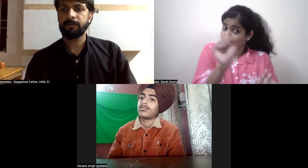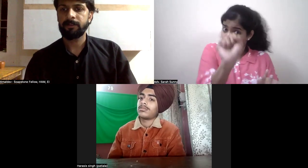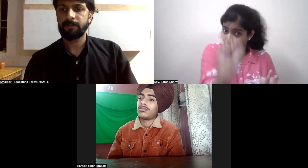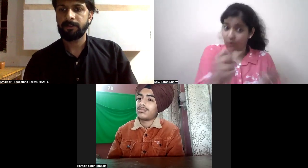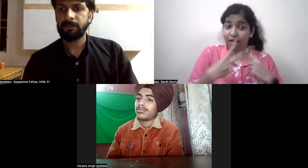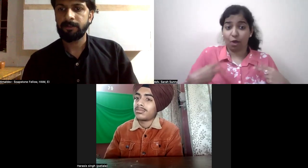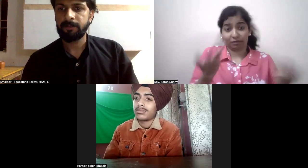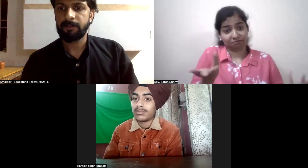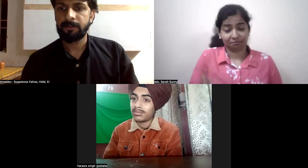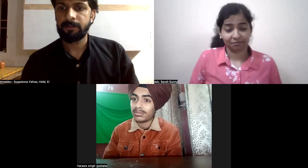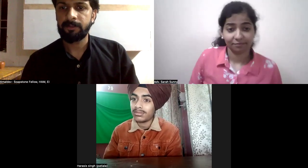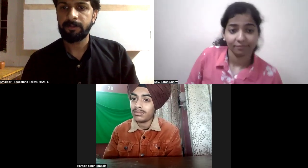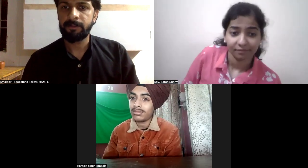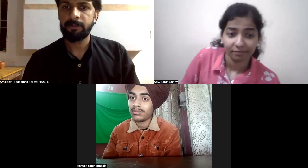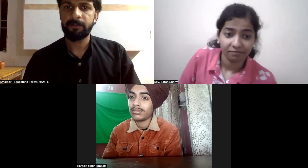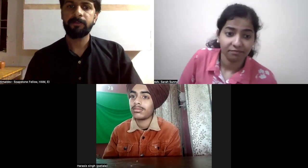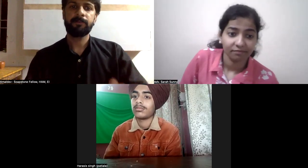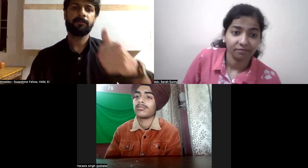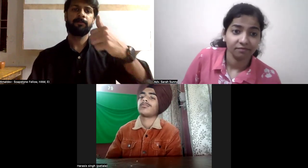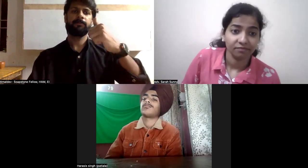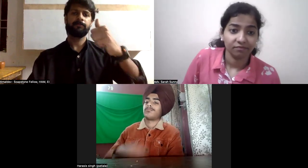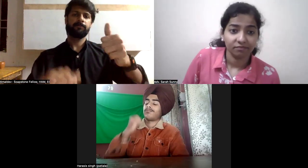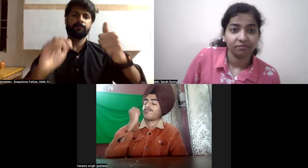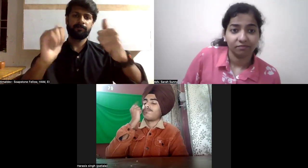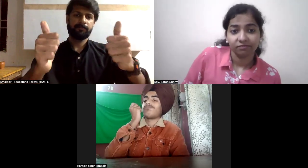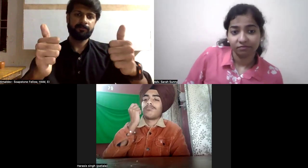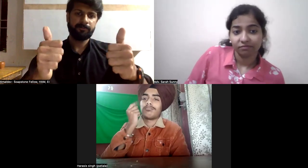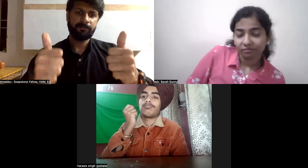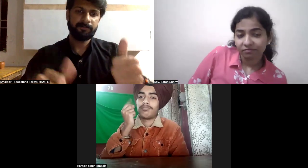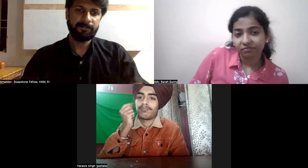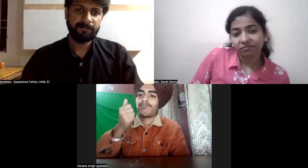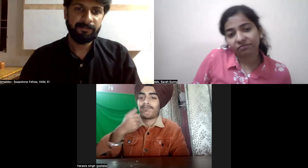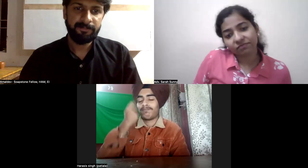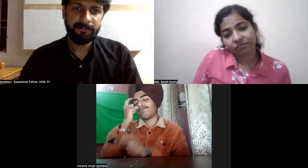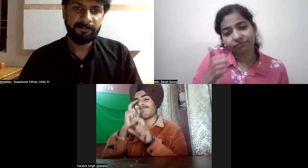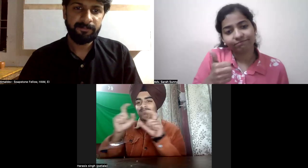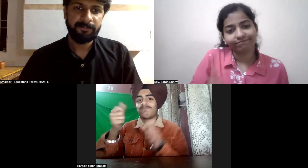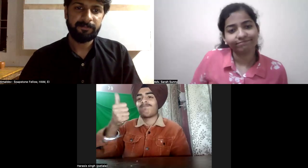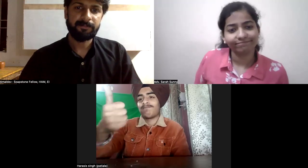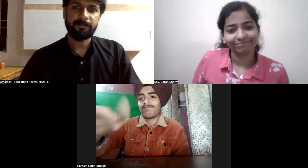step one, and if that is ignored, you can file a case, I guess.